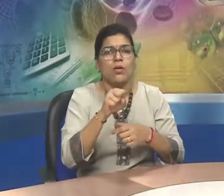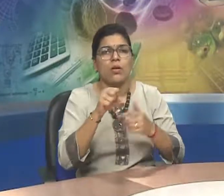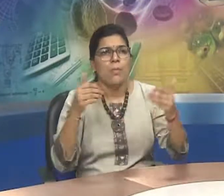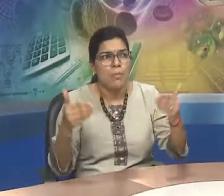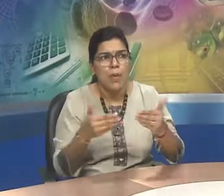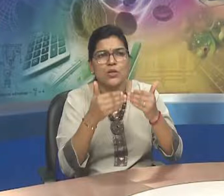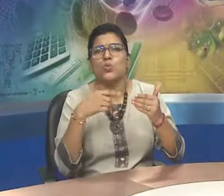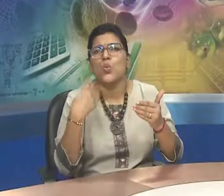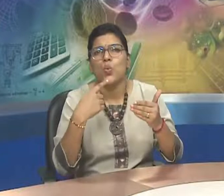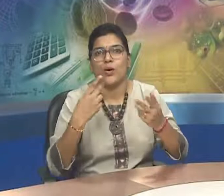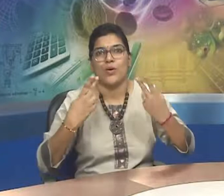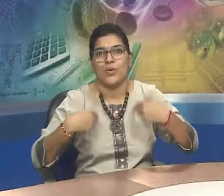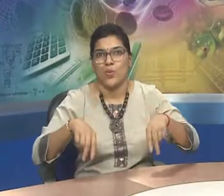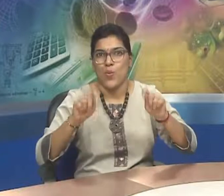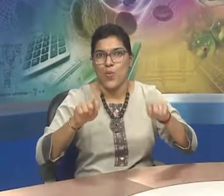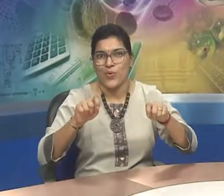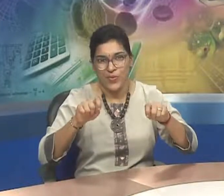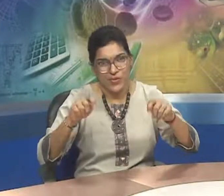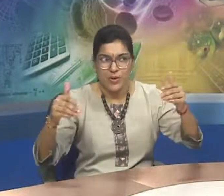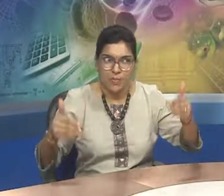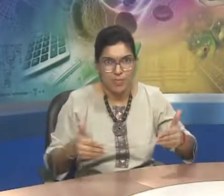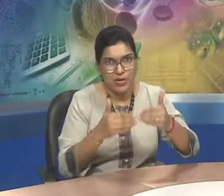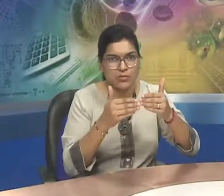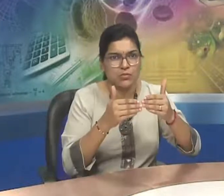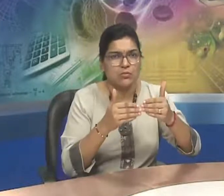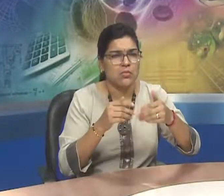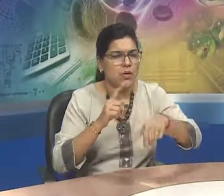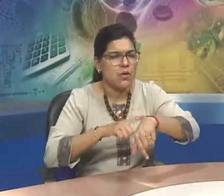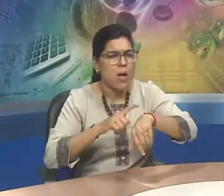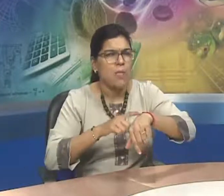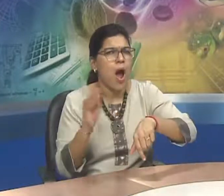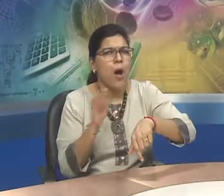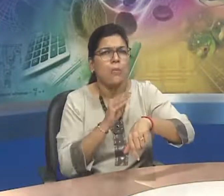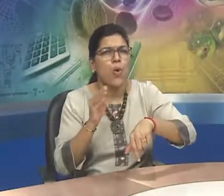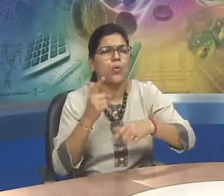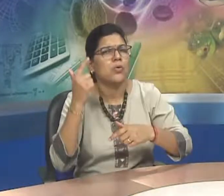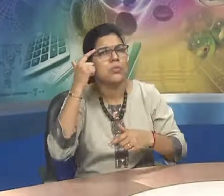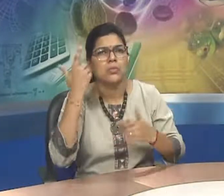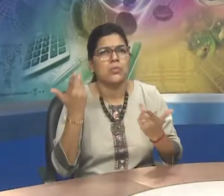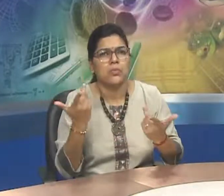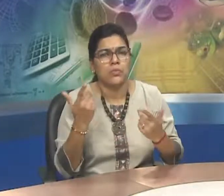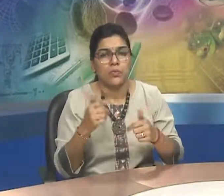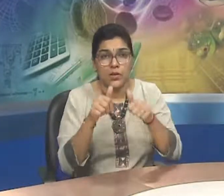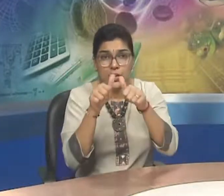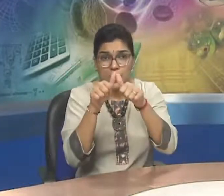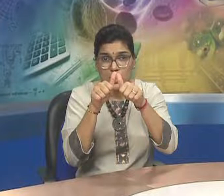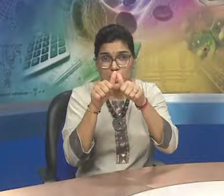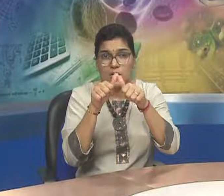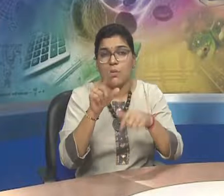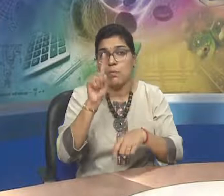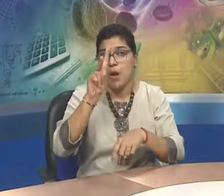nearest magistrate within a time period of how much